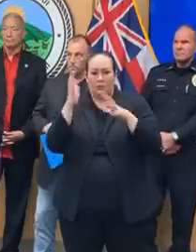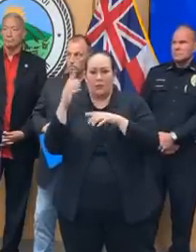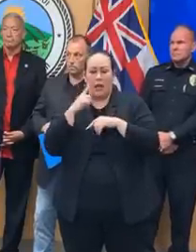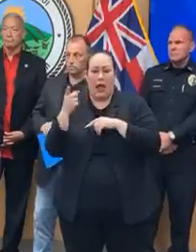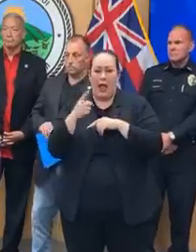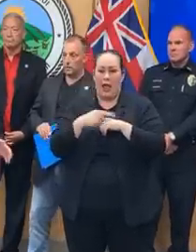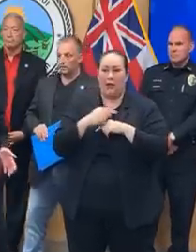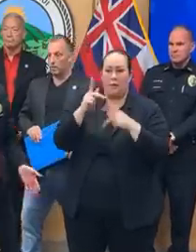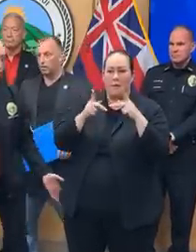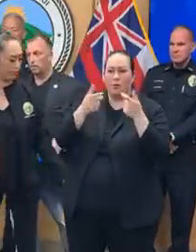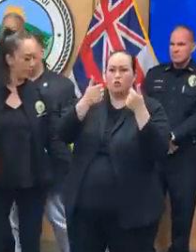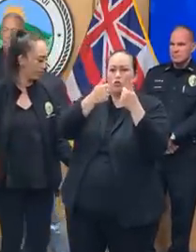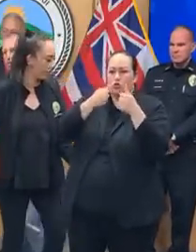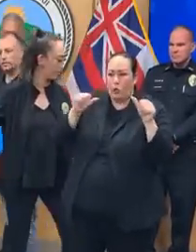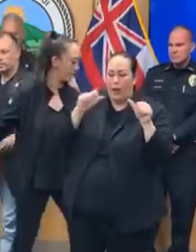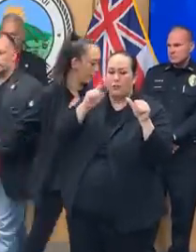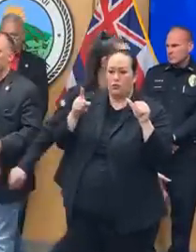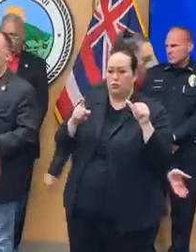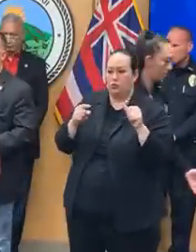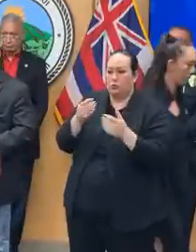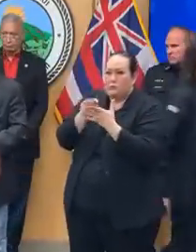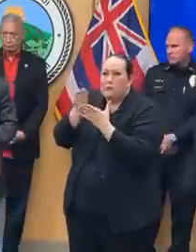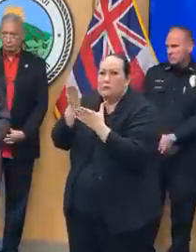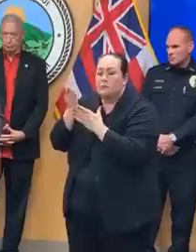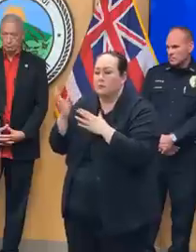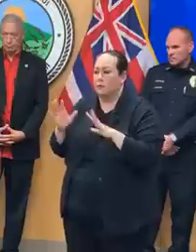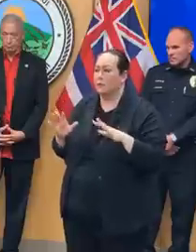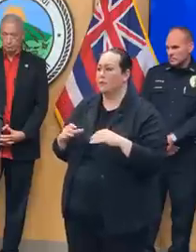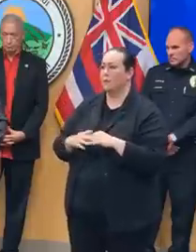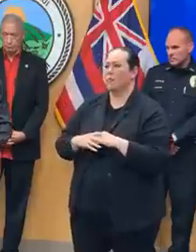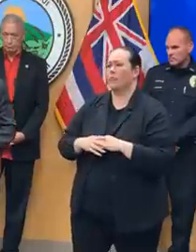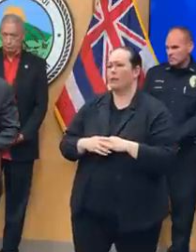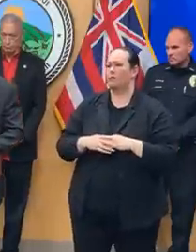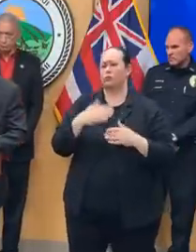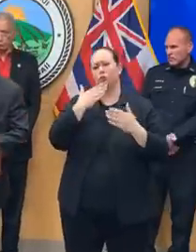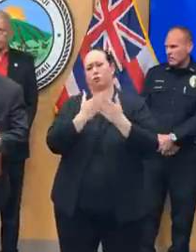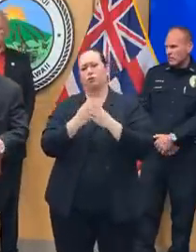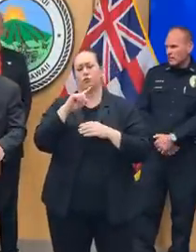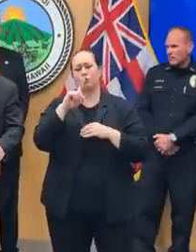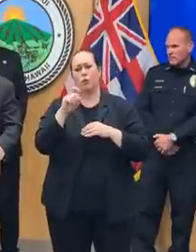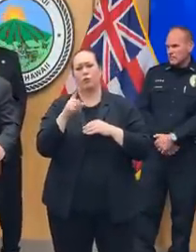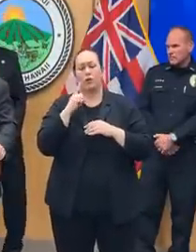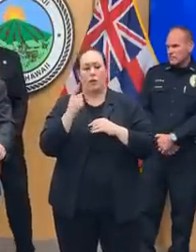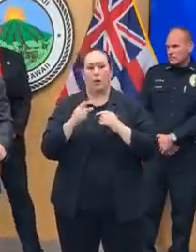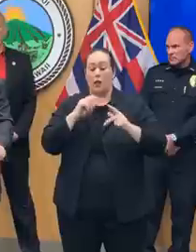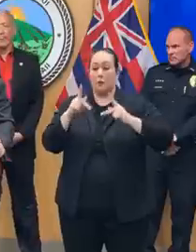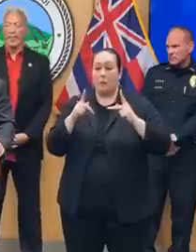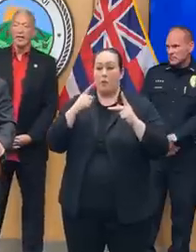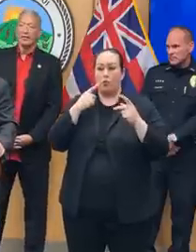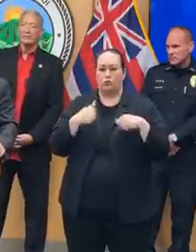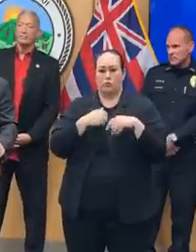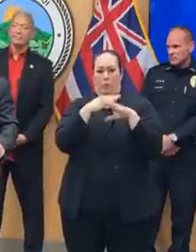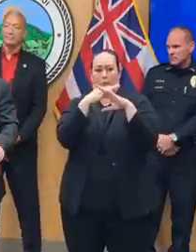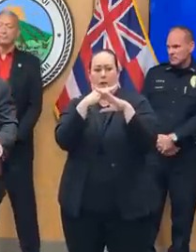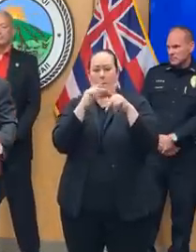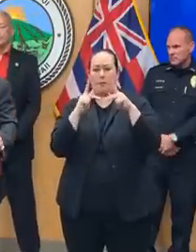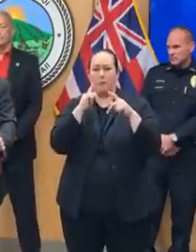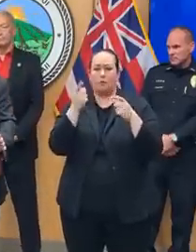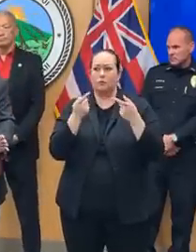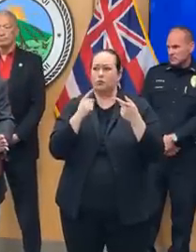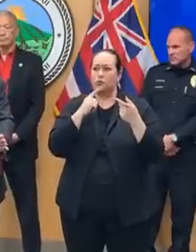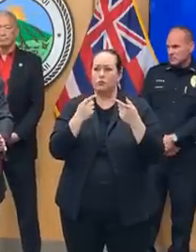predatory practices. That's a very good question. So, in order to prevent people from taking advantage and